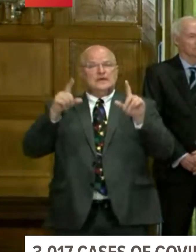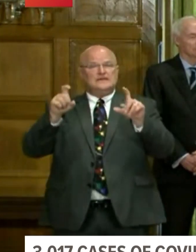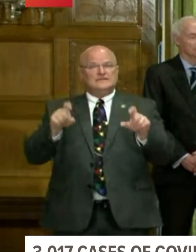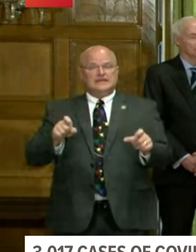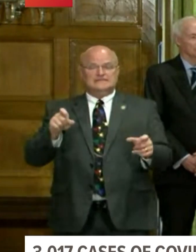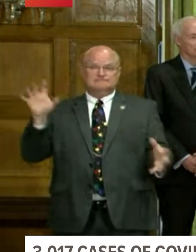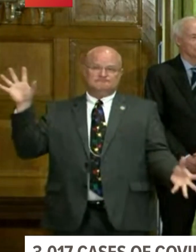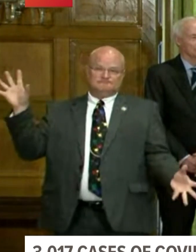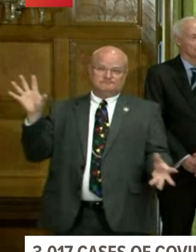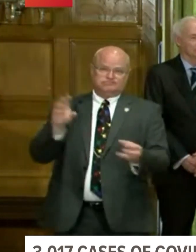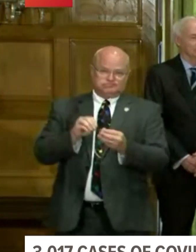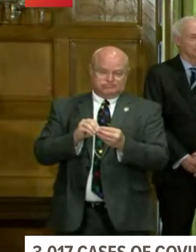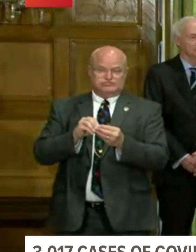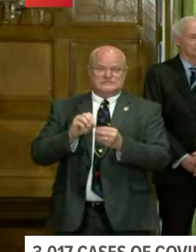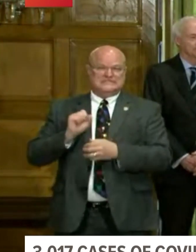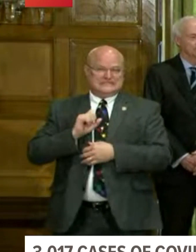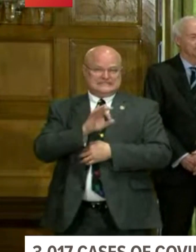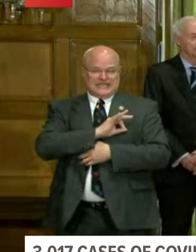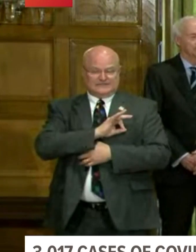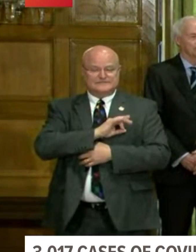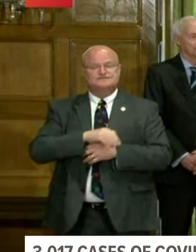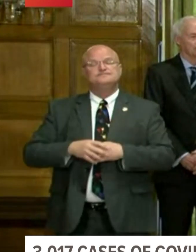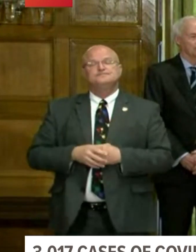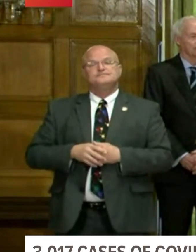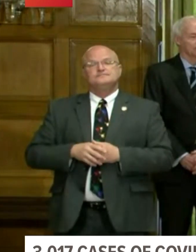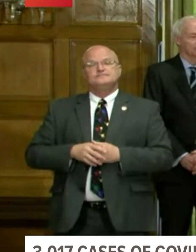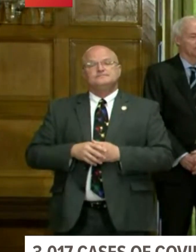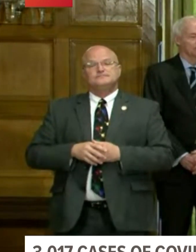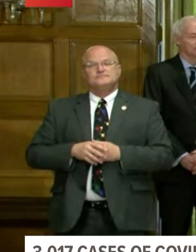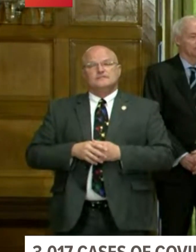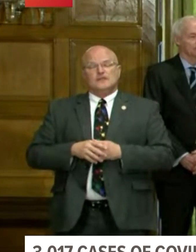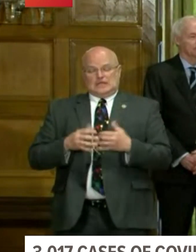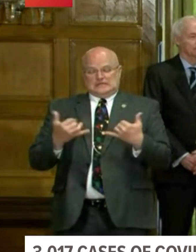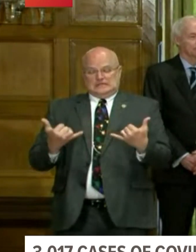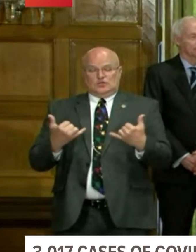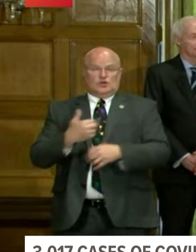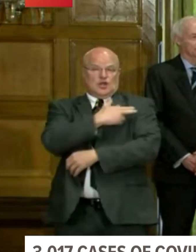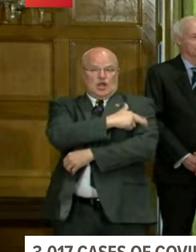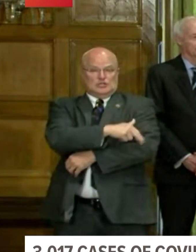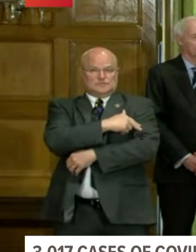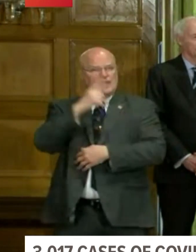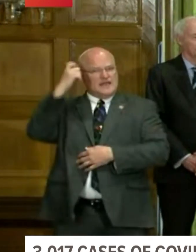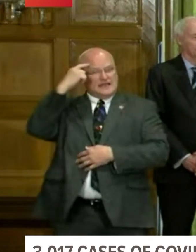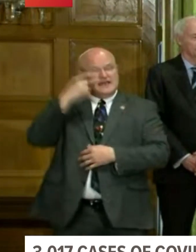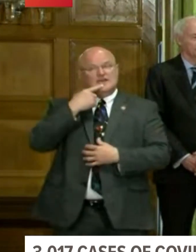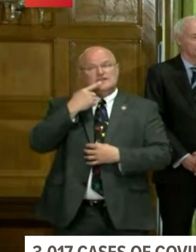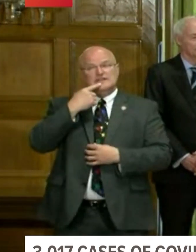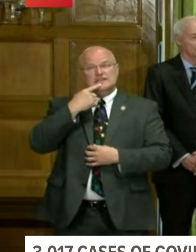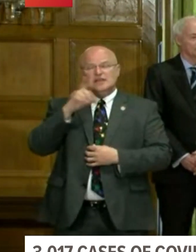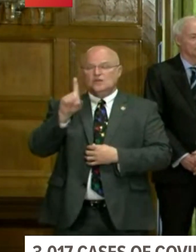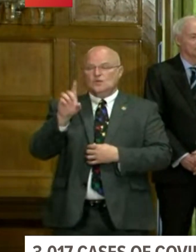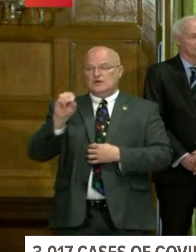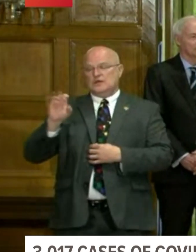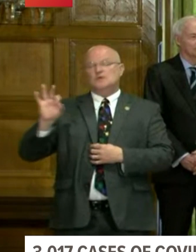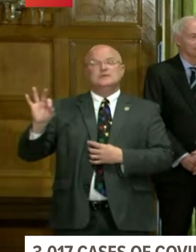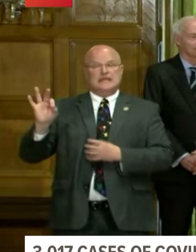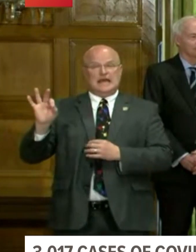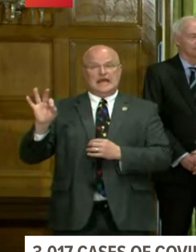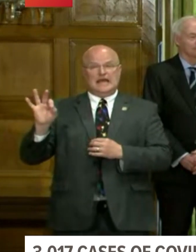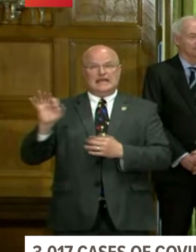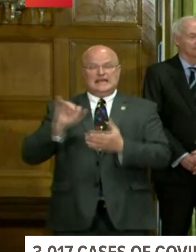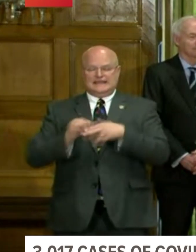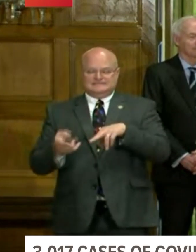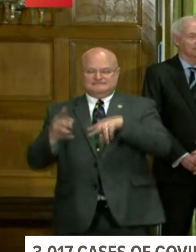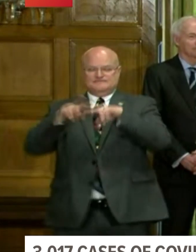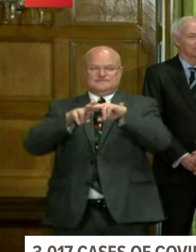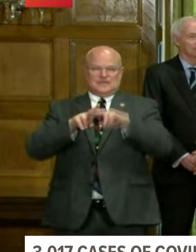a majority of the staff. And current hospitalized, the Governor mentioned, 109 is a net gain